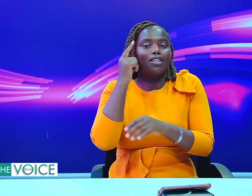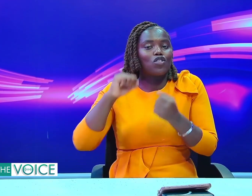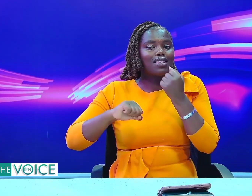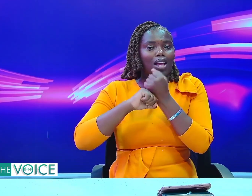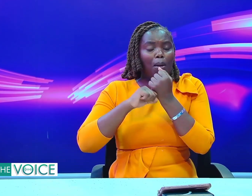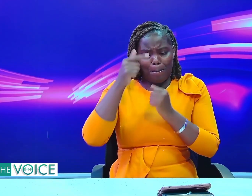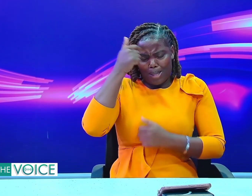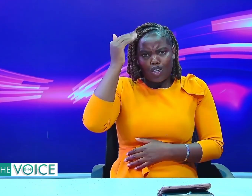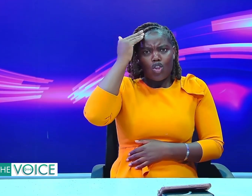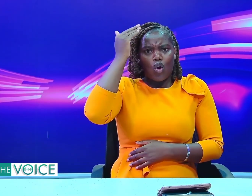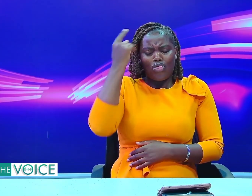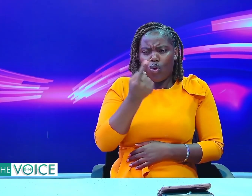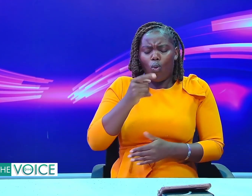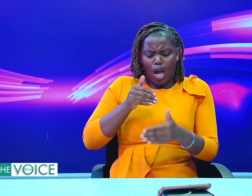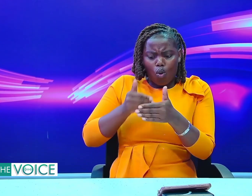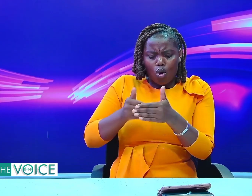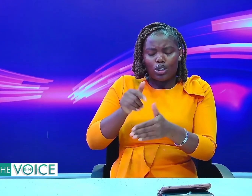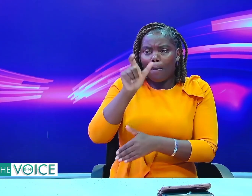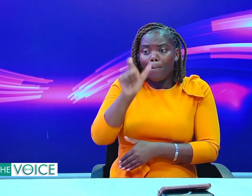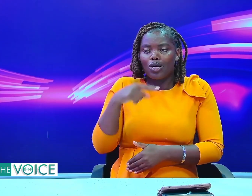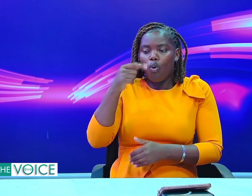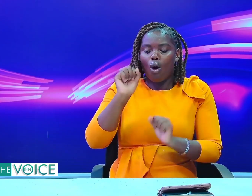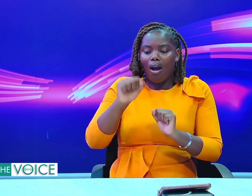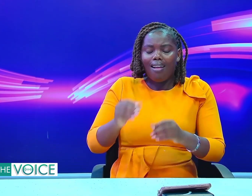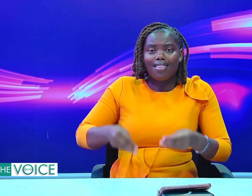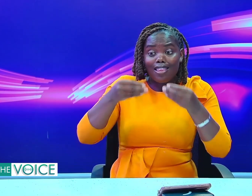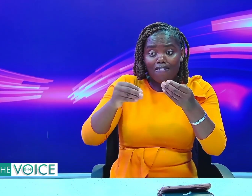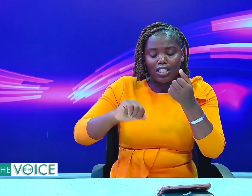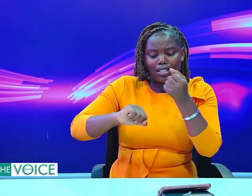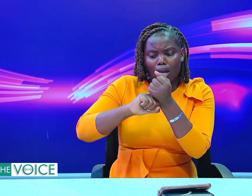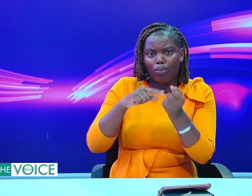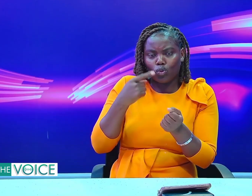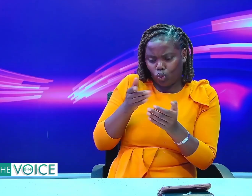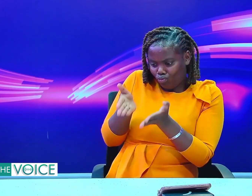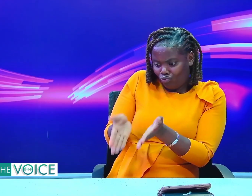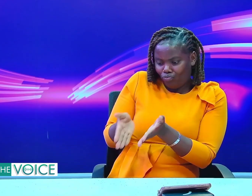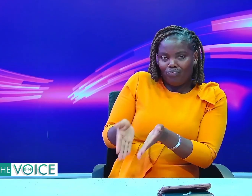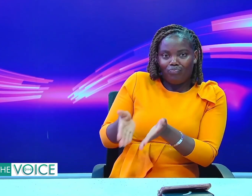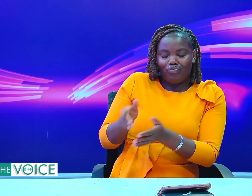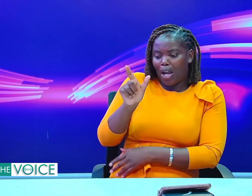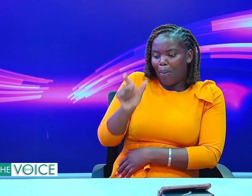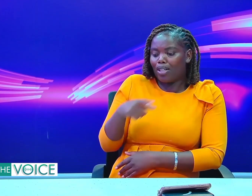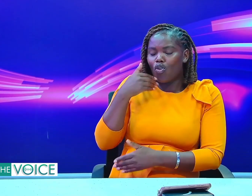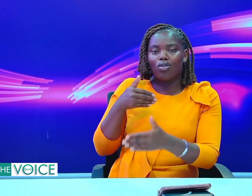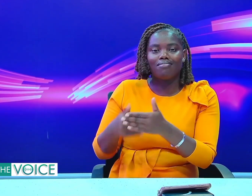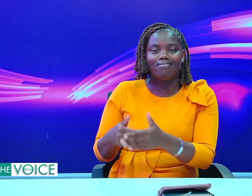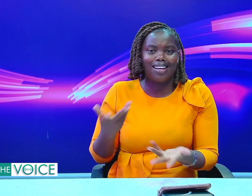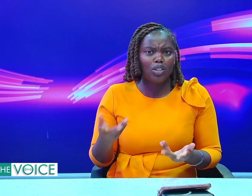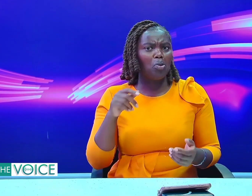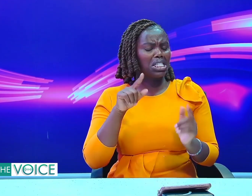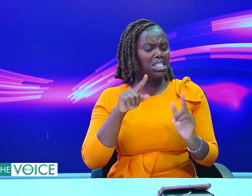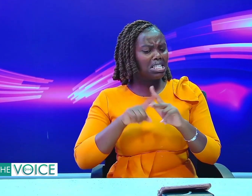So this makes people hard to, it makes them find it challenging to go somewhere. For